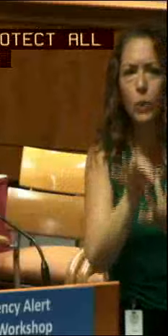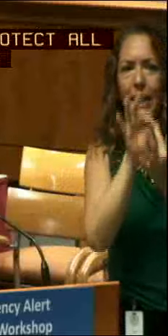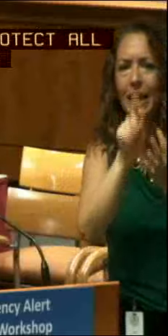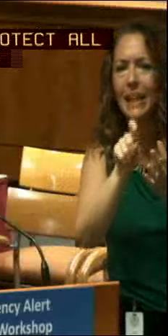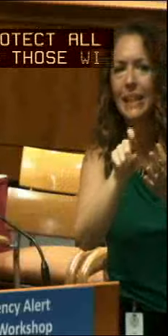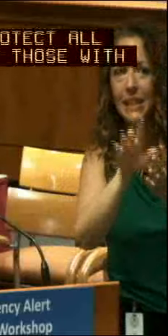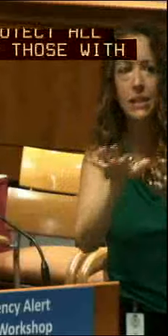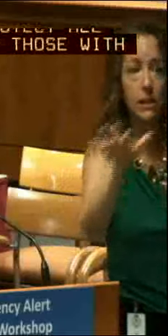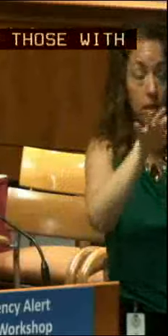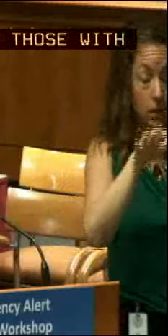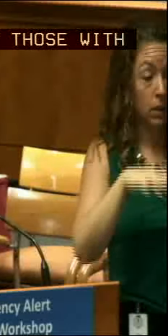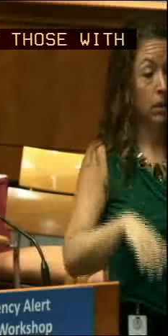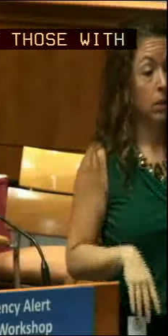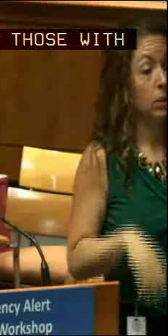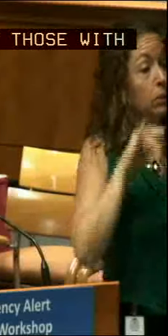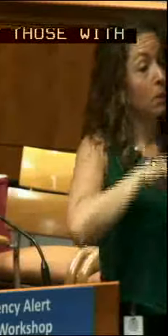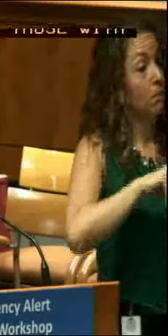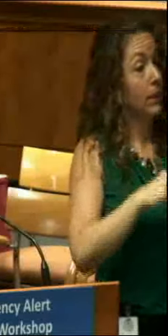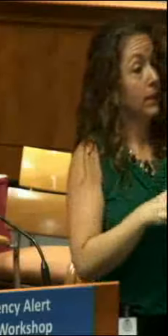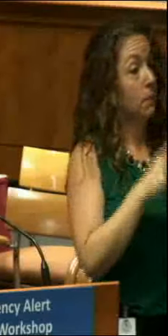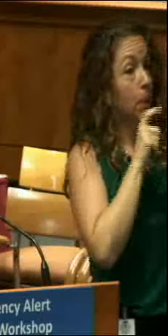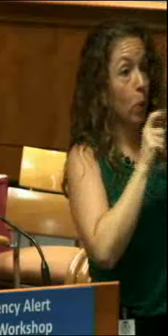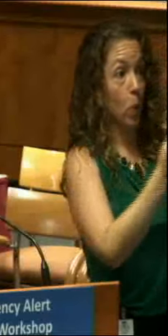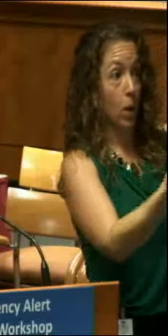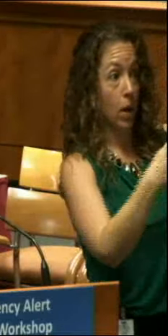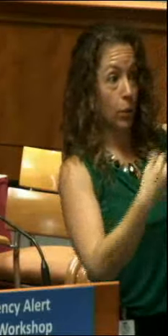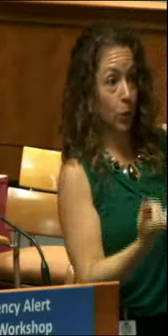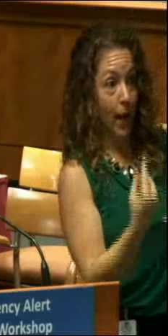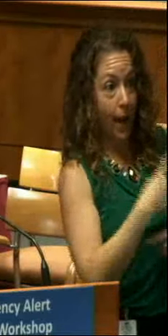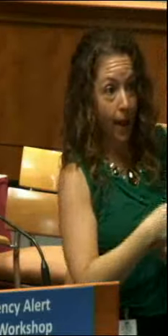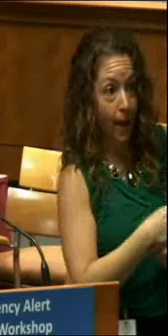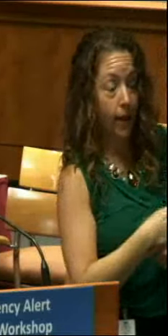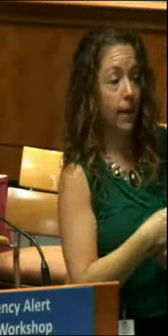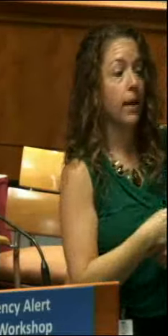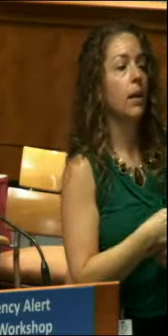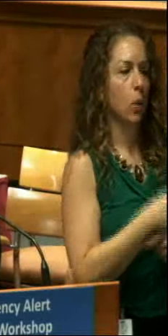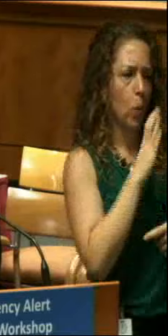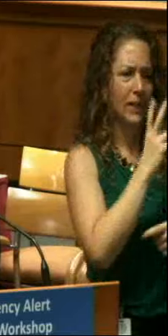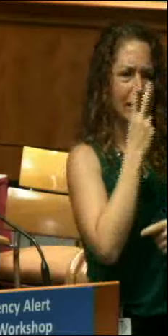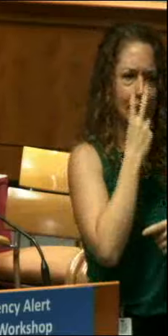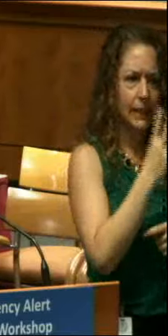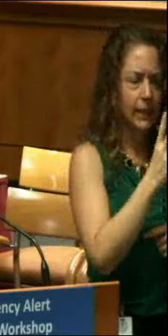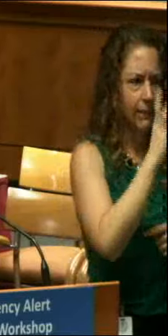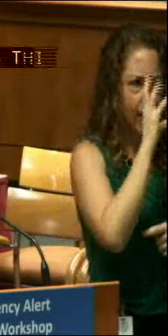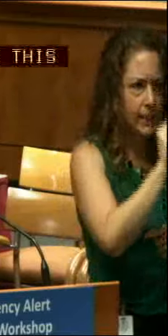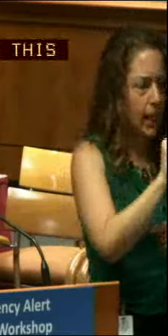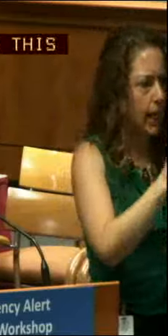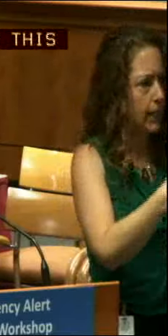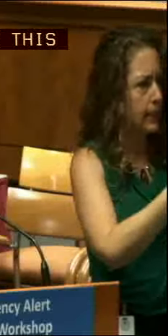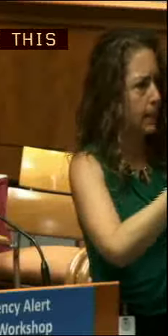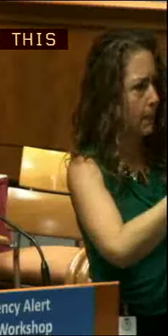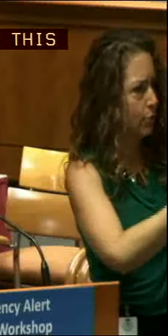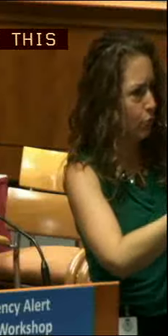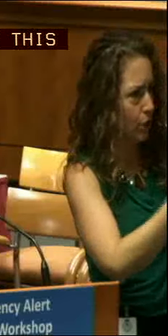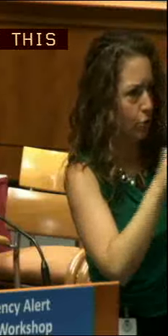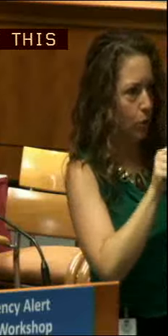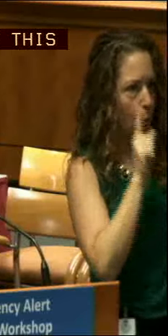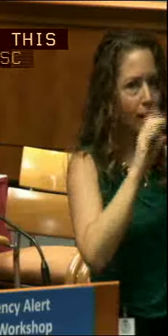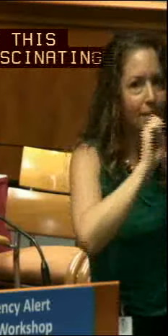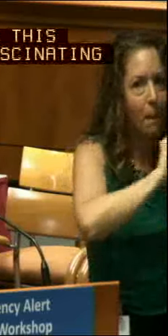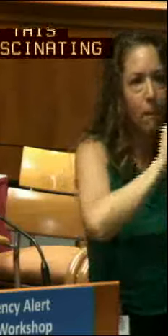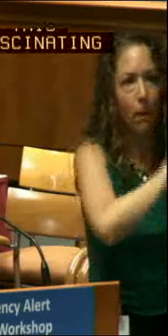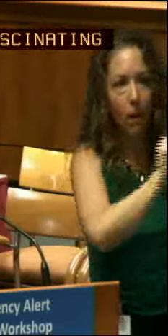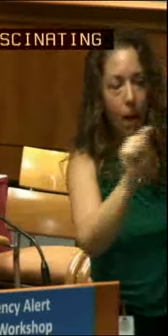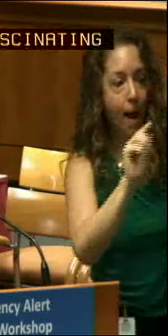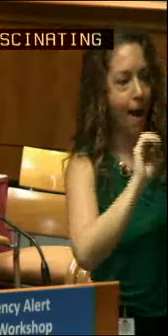and viewers this afternoon will see fascinating demonstrations of how wireless emergency alerts can